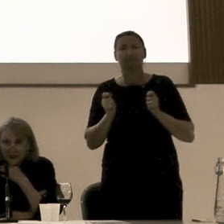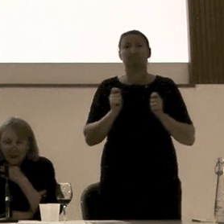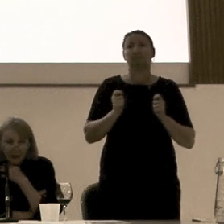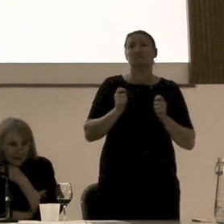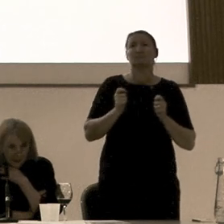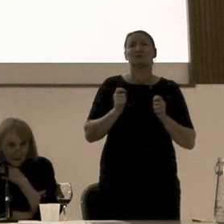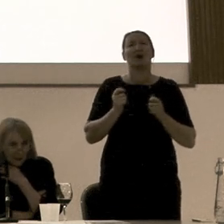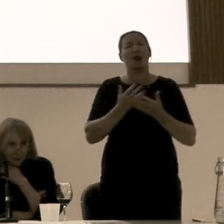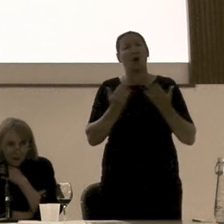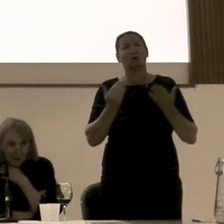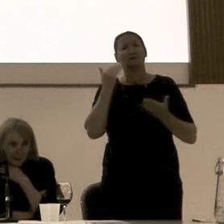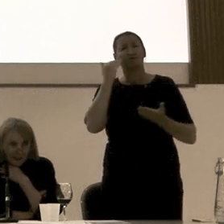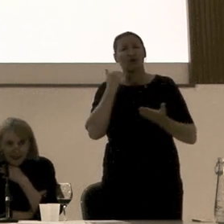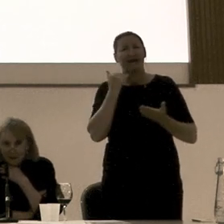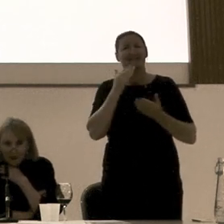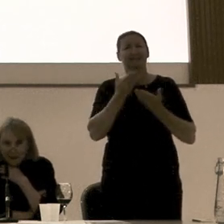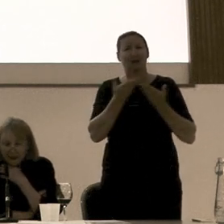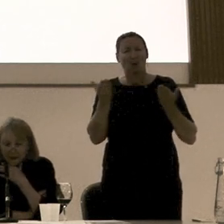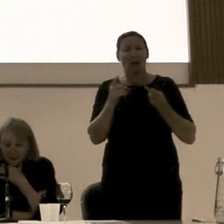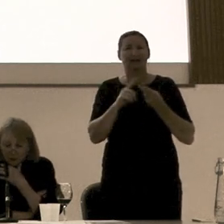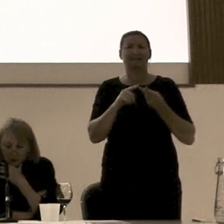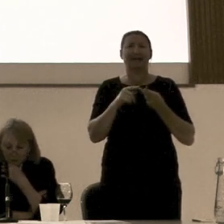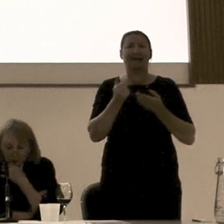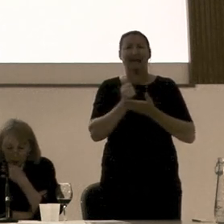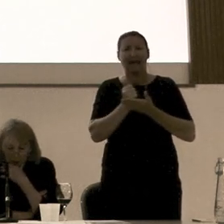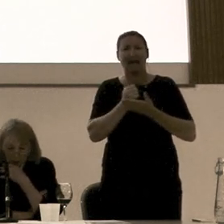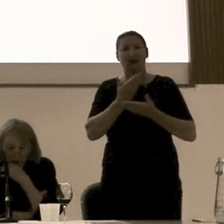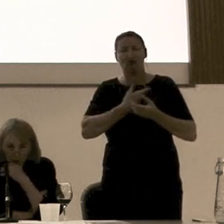equality, sex equality, gay rights, etc.